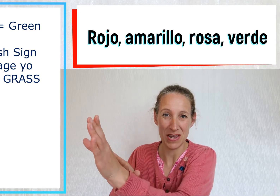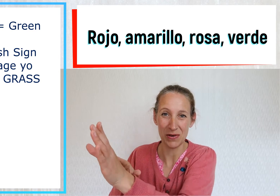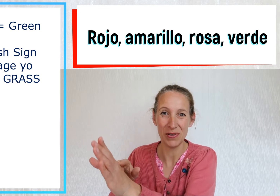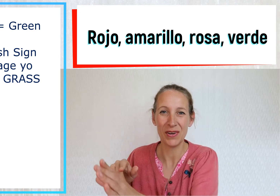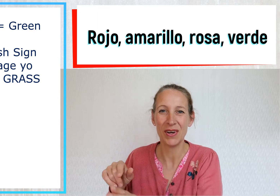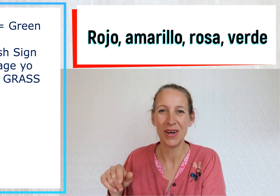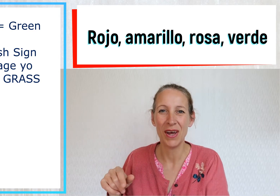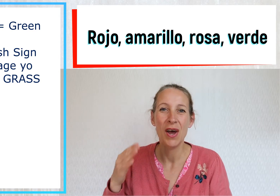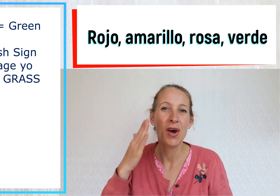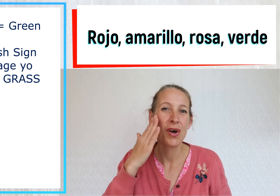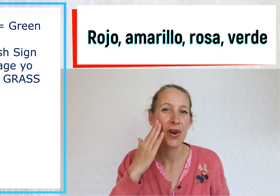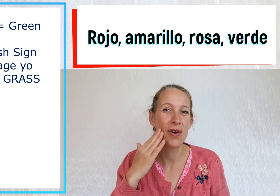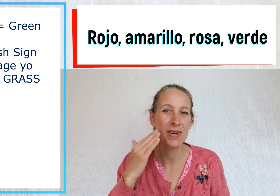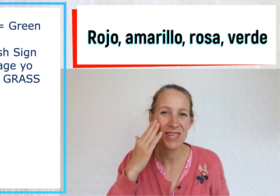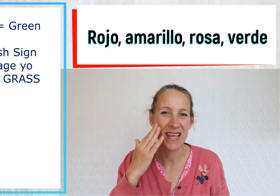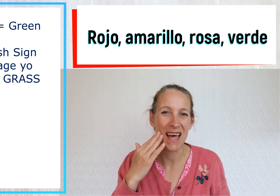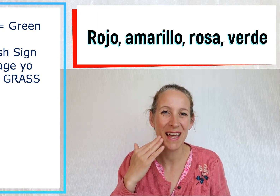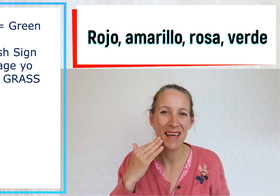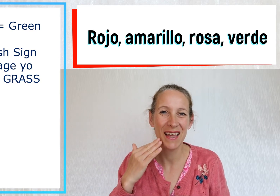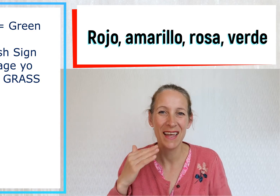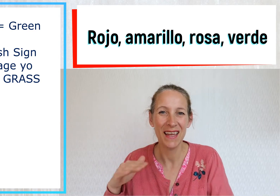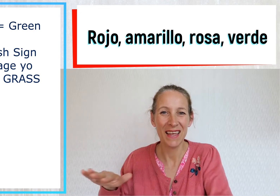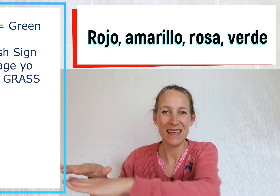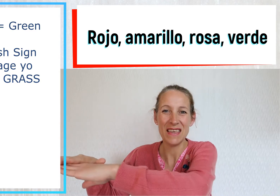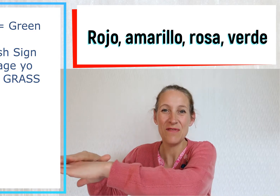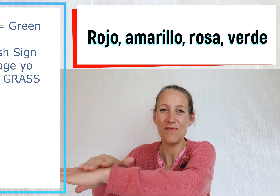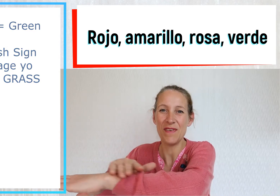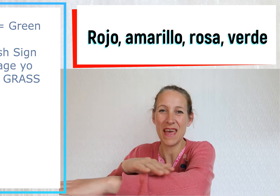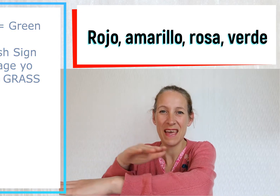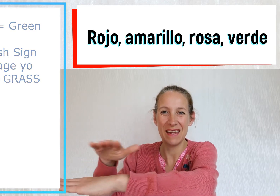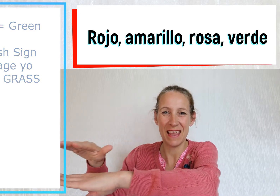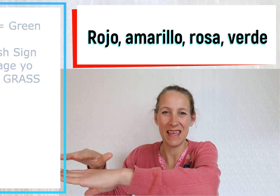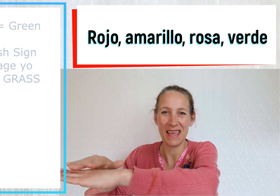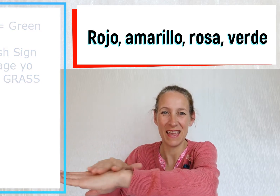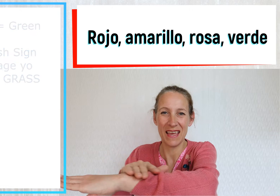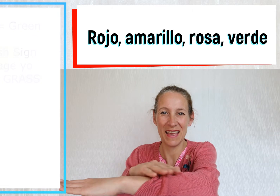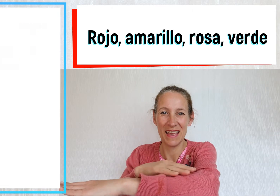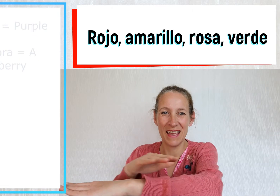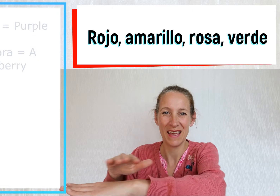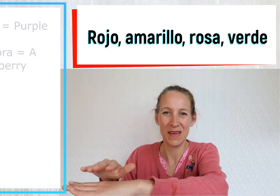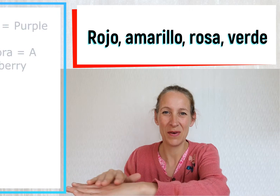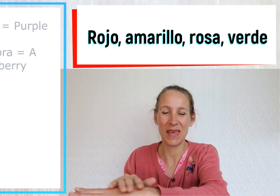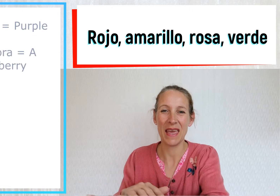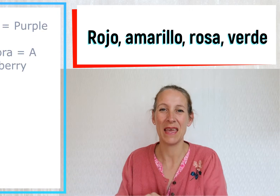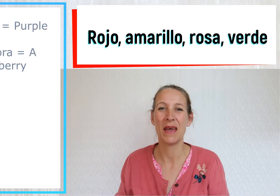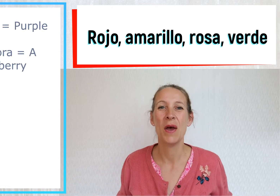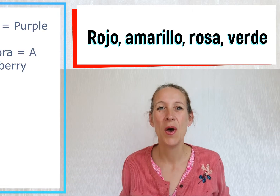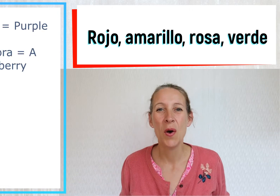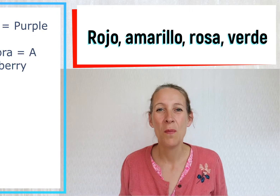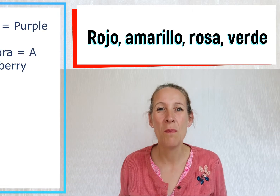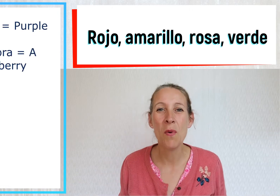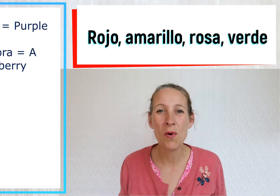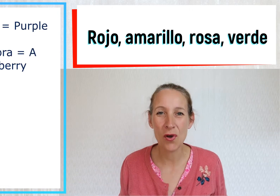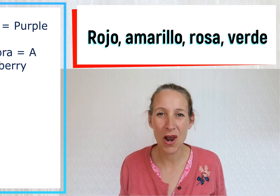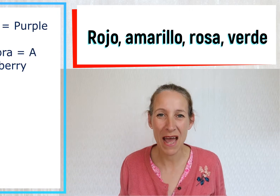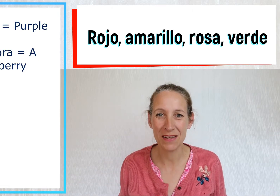amarillo, rosa y verde. Okay.